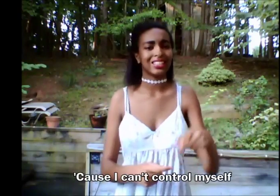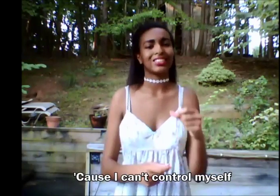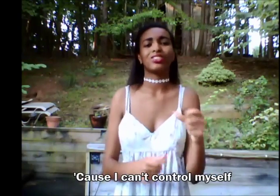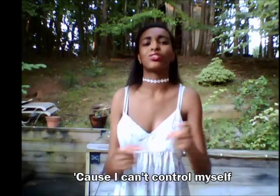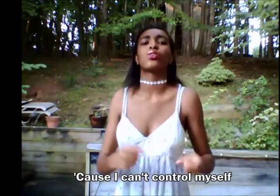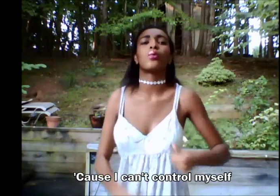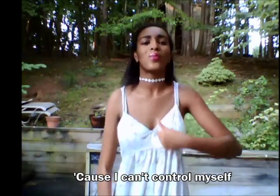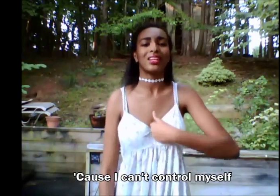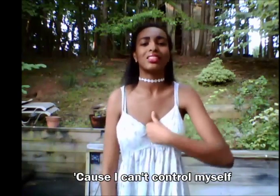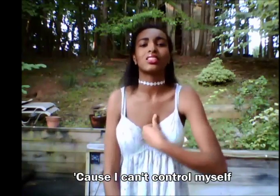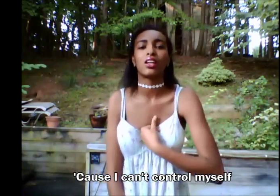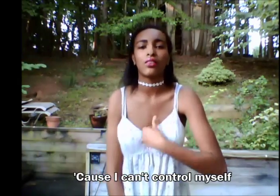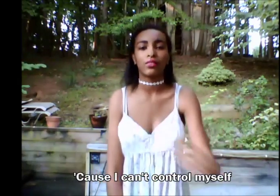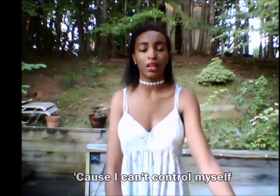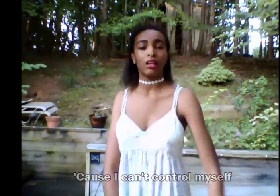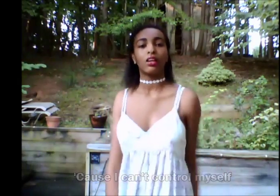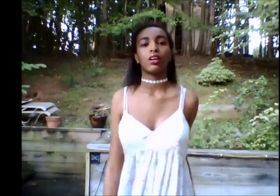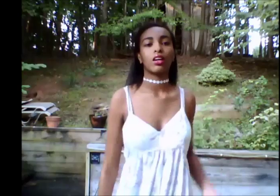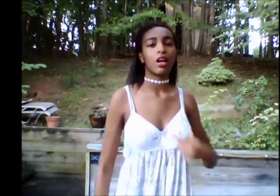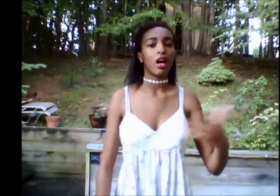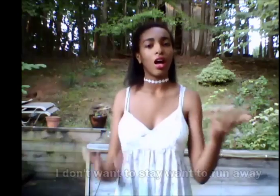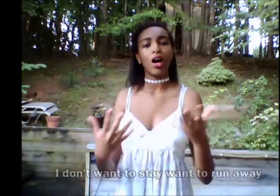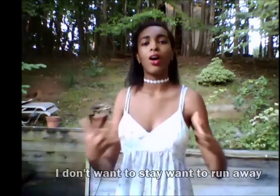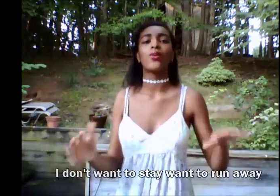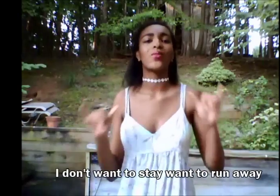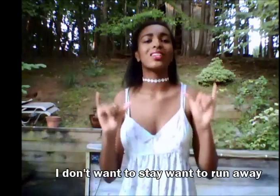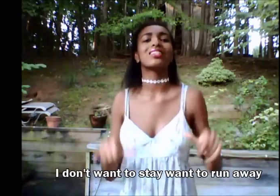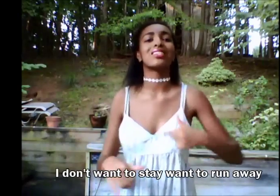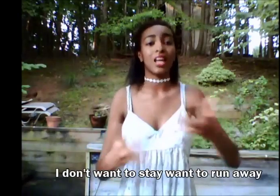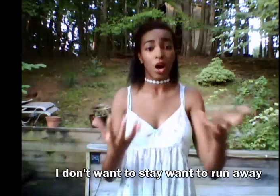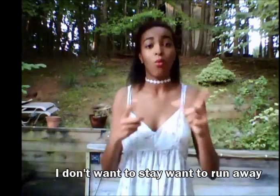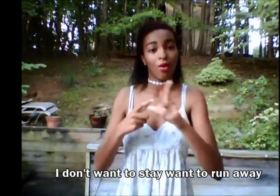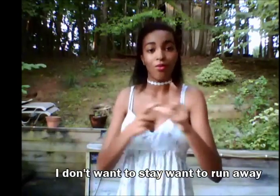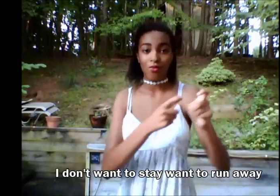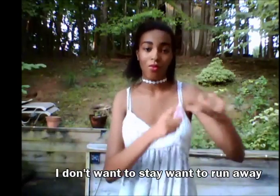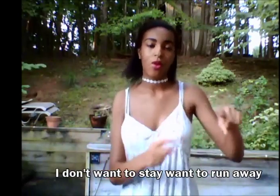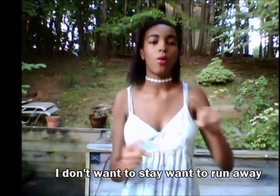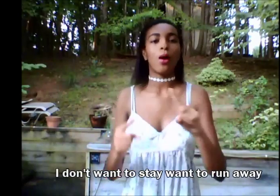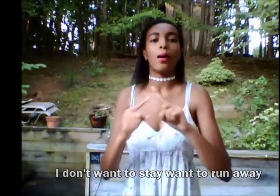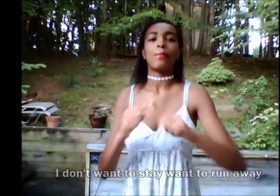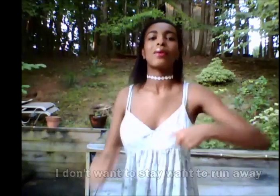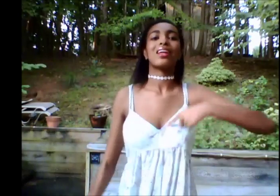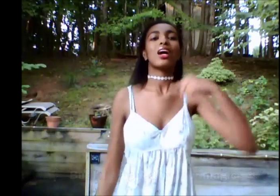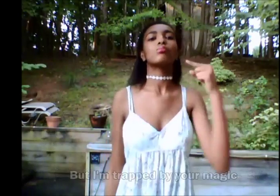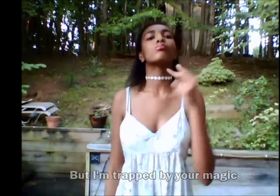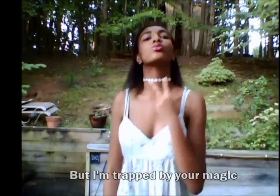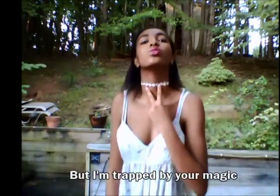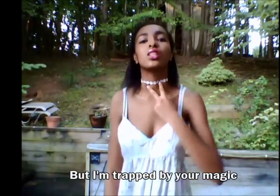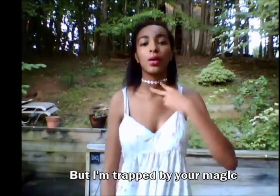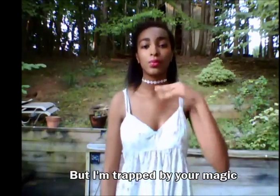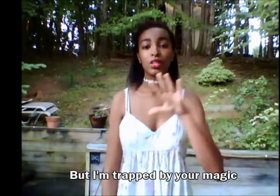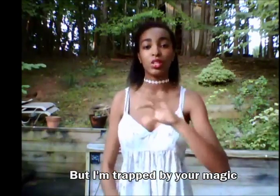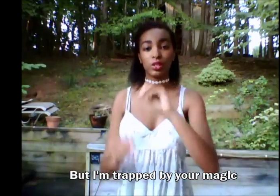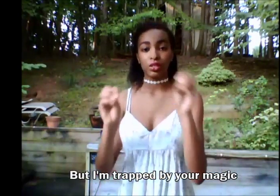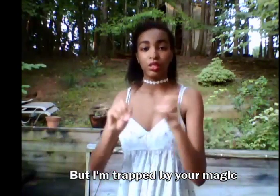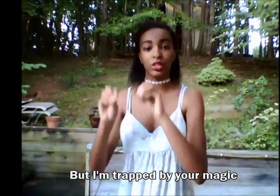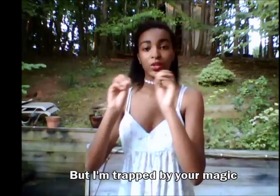Control Myself I Don't Wanna Stay, I Wanna Run Away But I'm Trapped Under Your